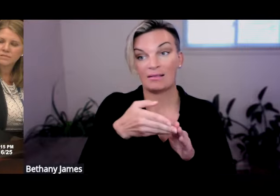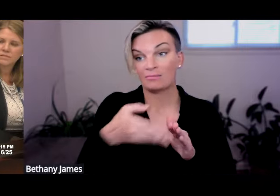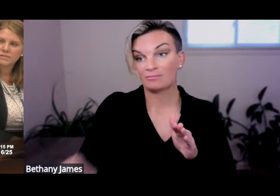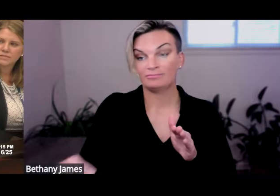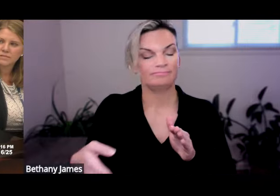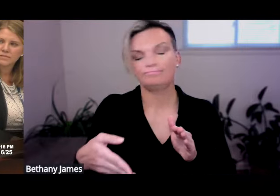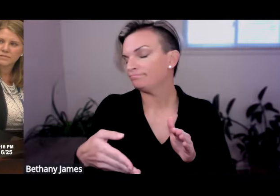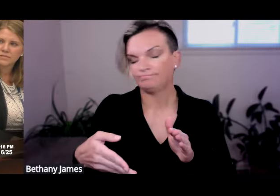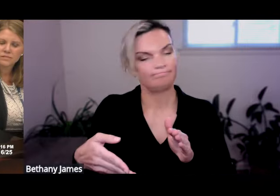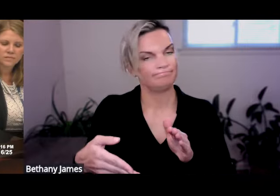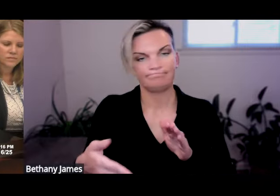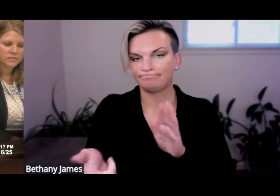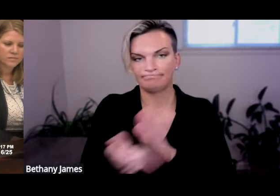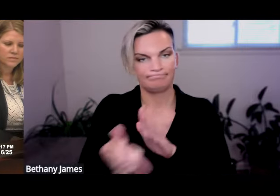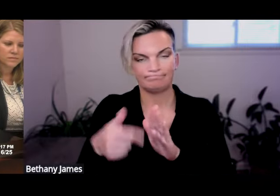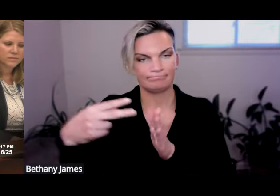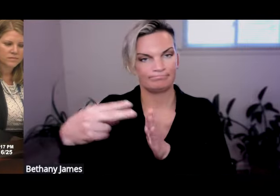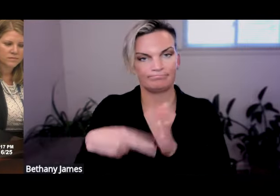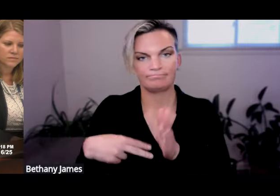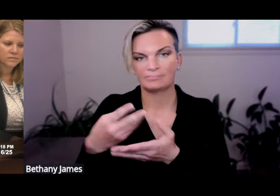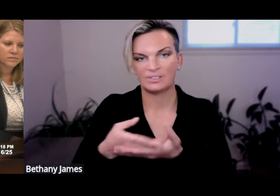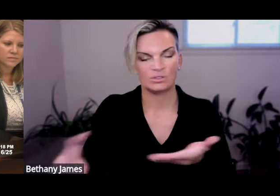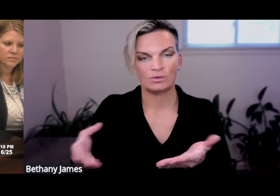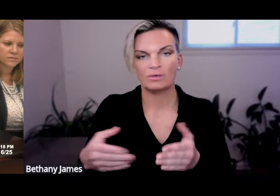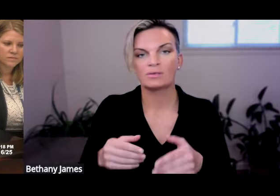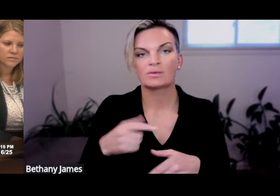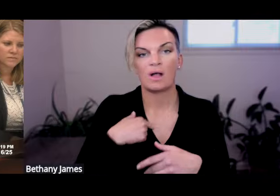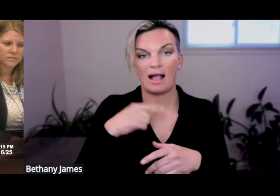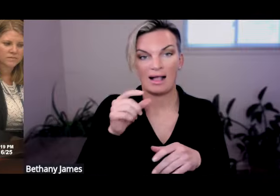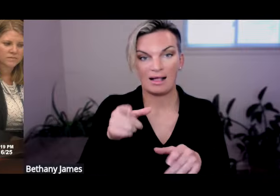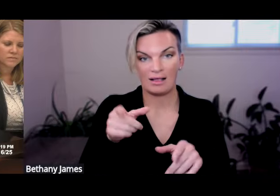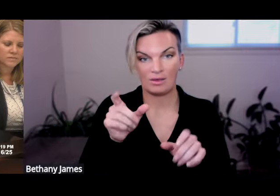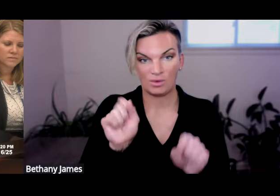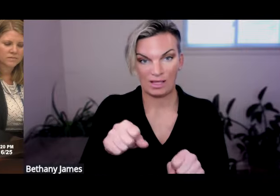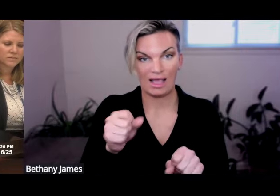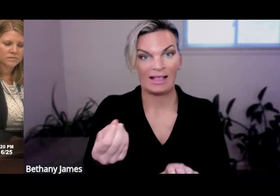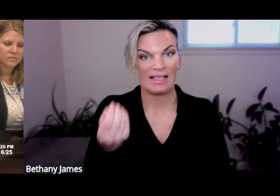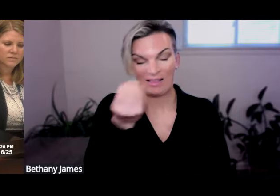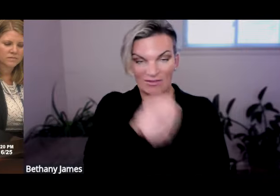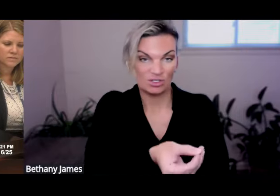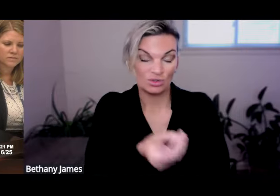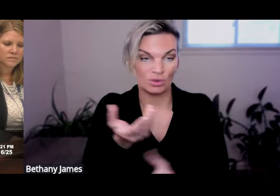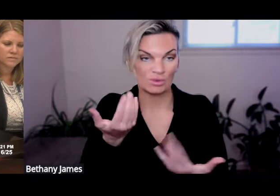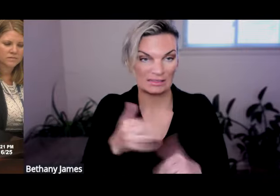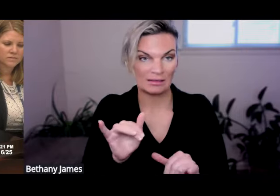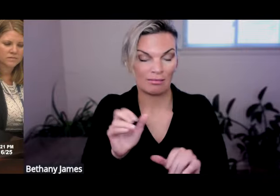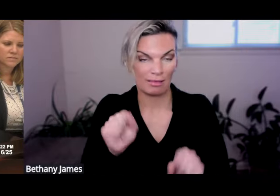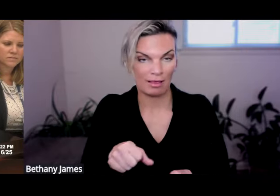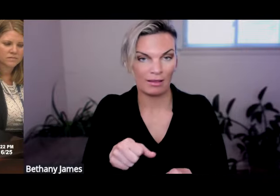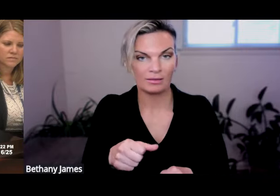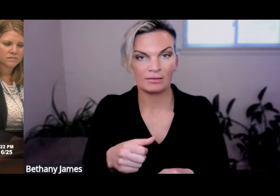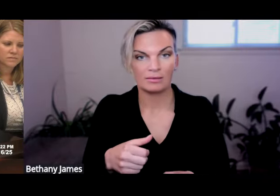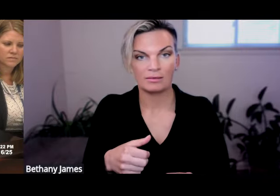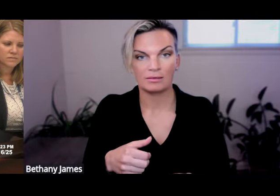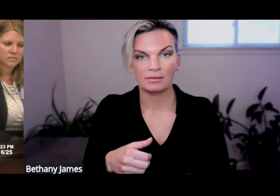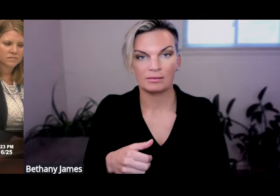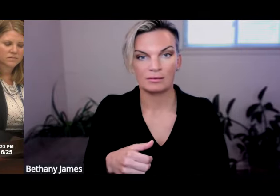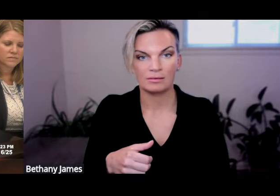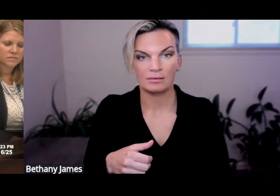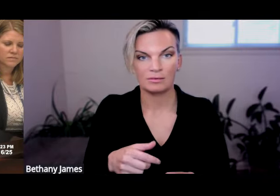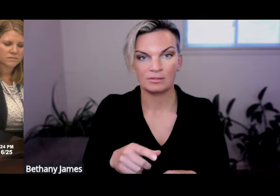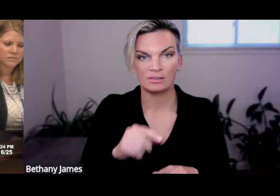48-hour deadline. So you can pass it. I can still give it to you. I would, there's not